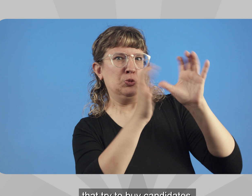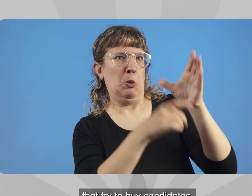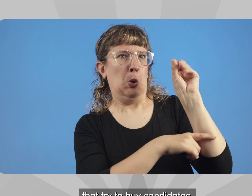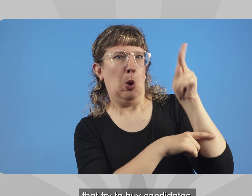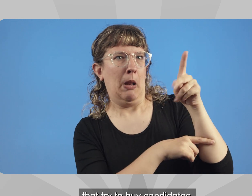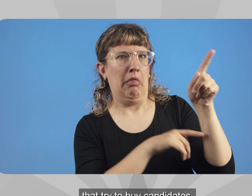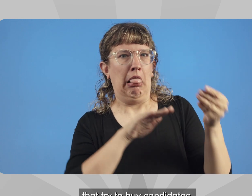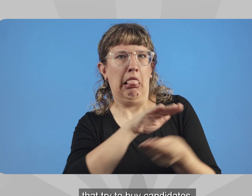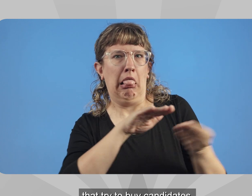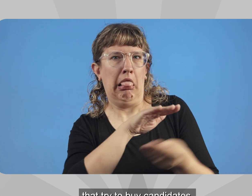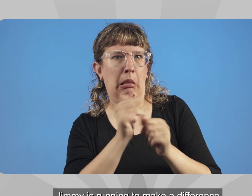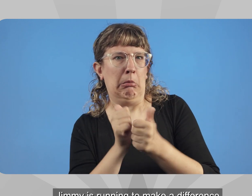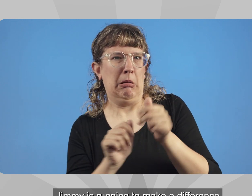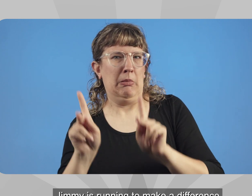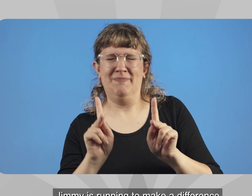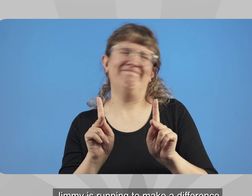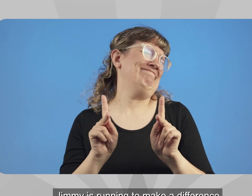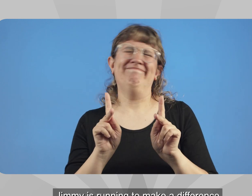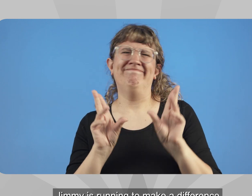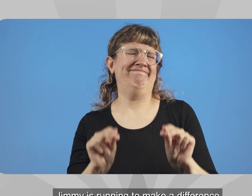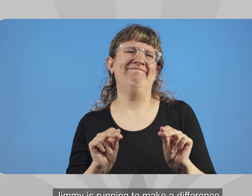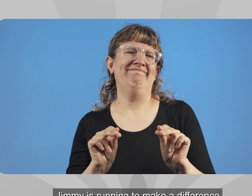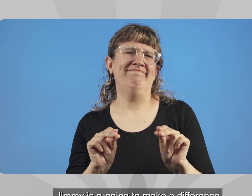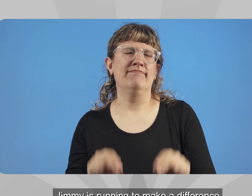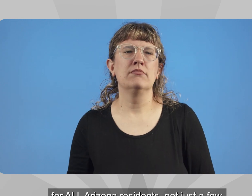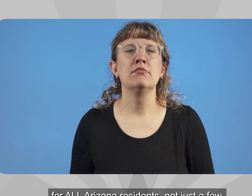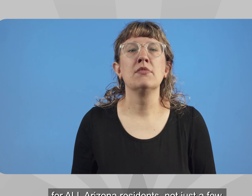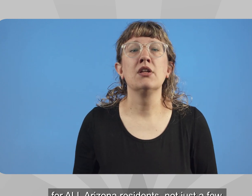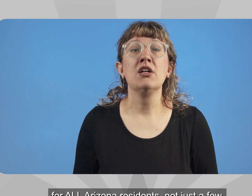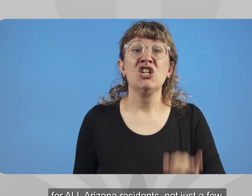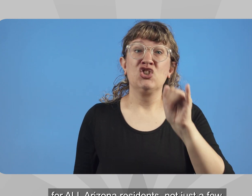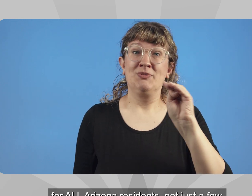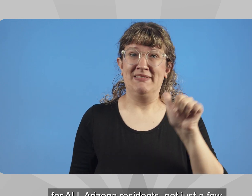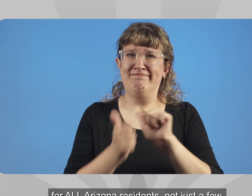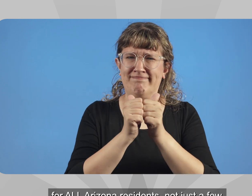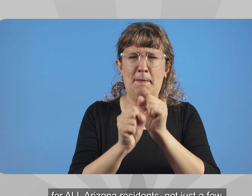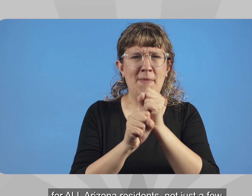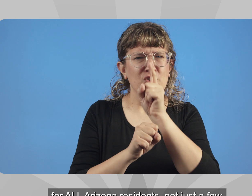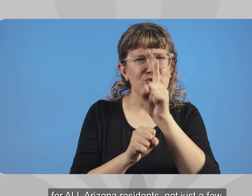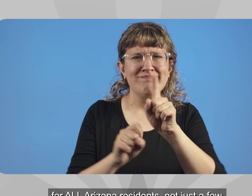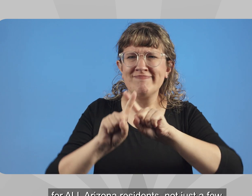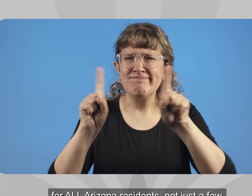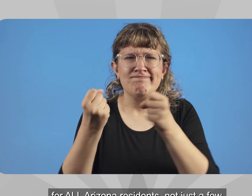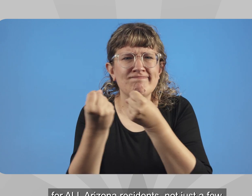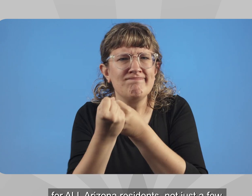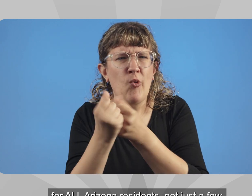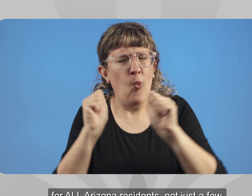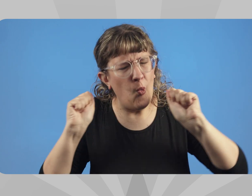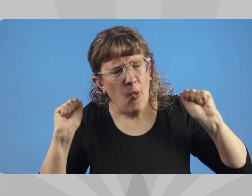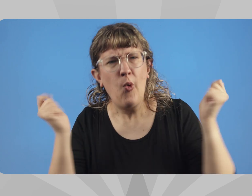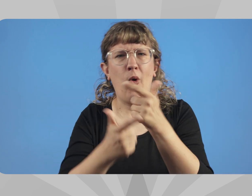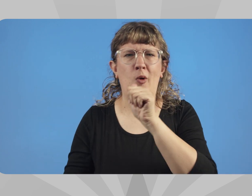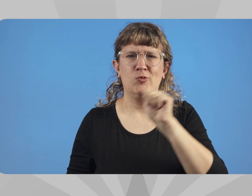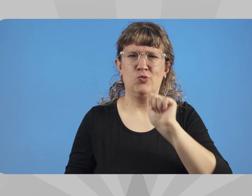corporations that try to buy candidates. Jimmy is running to make a difference for all Arizona residents,